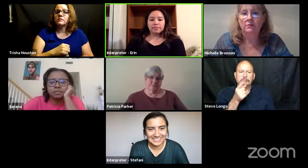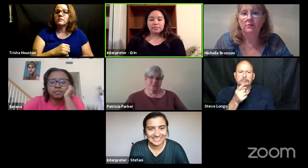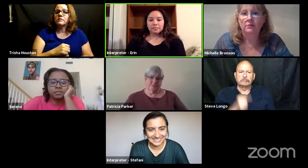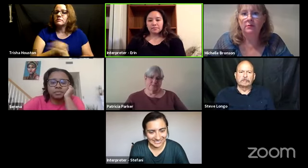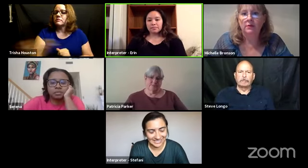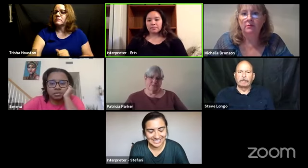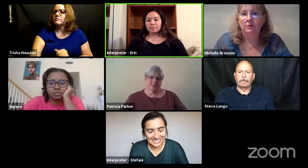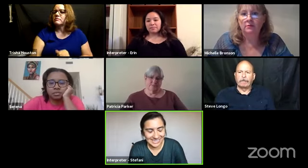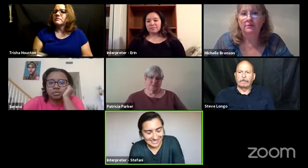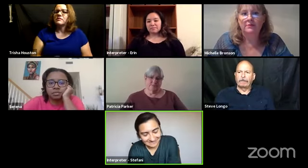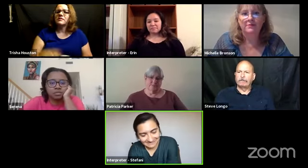Serena's saying yes.